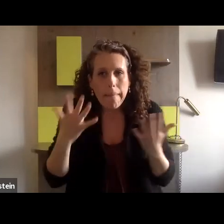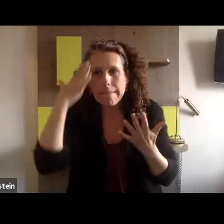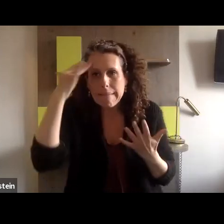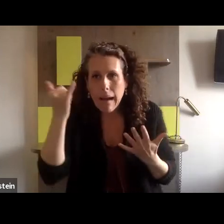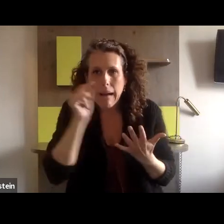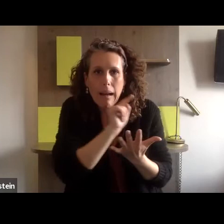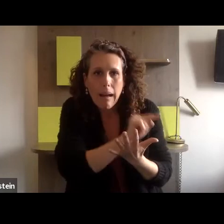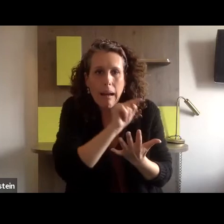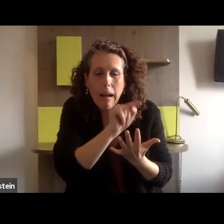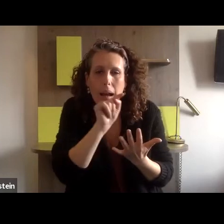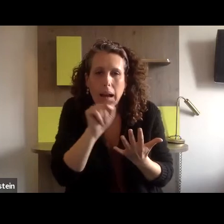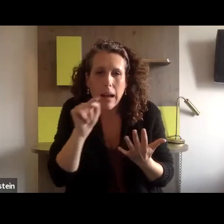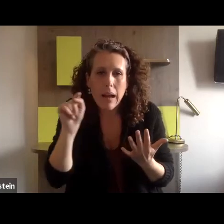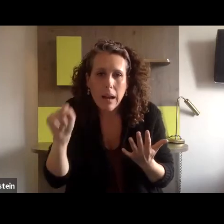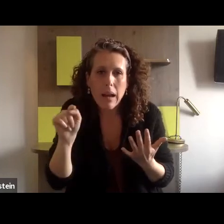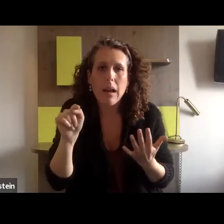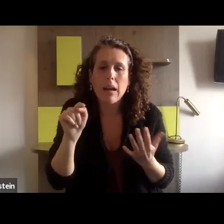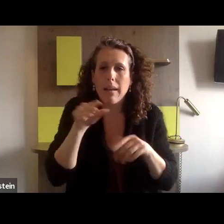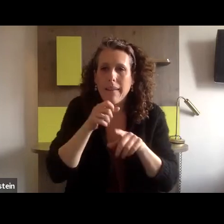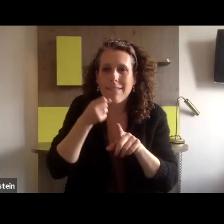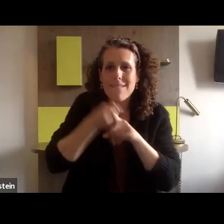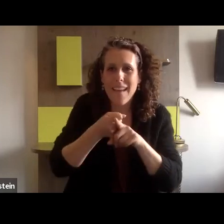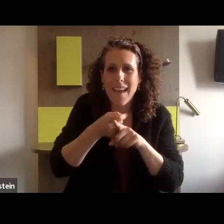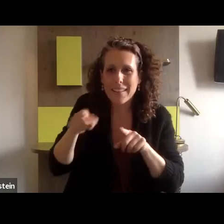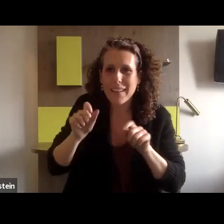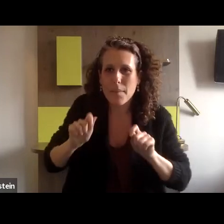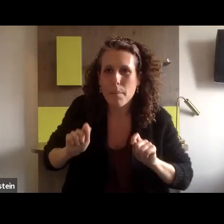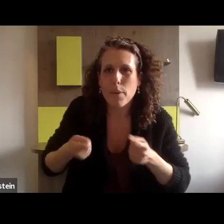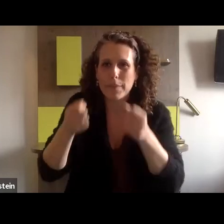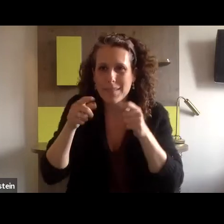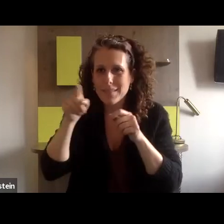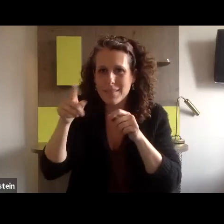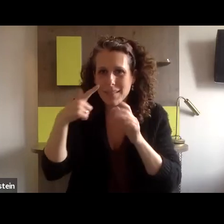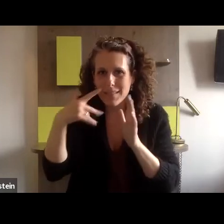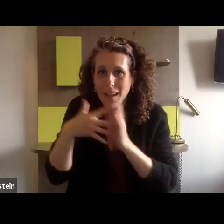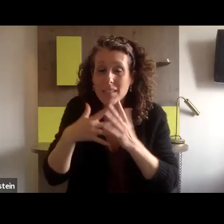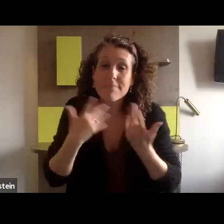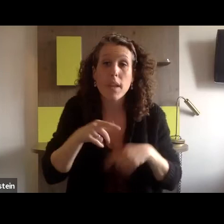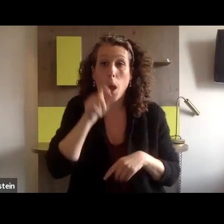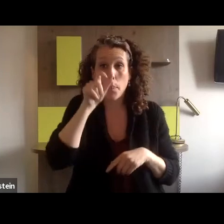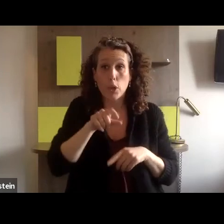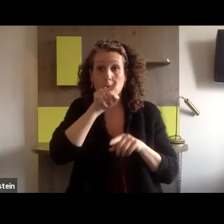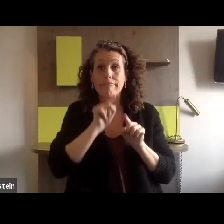explain test differences in the test performance is the number of attended courses,